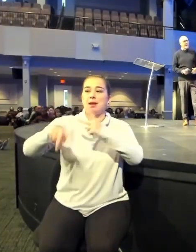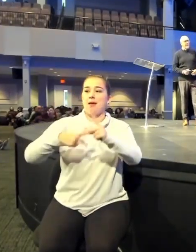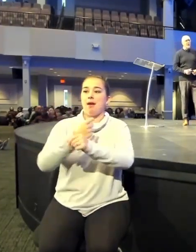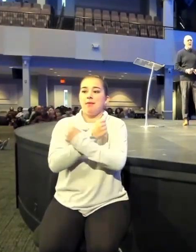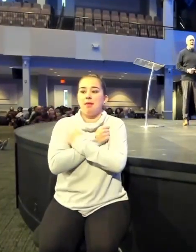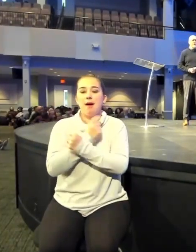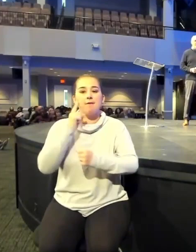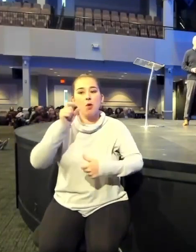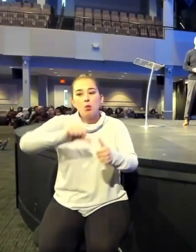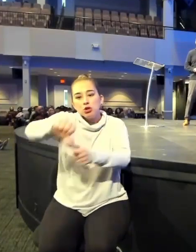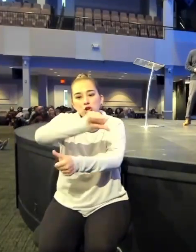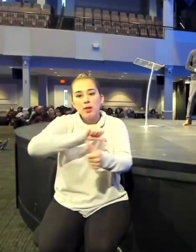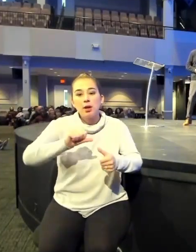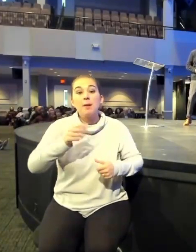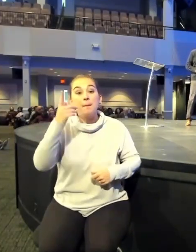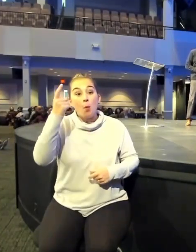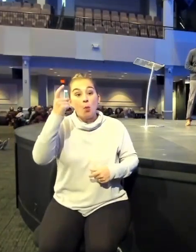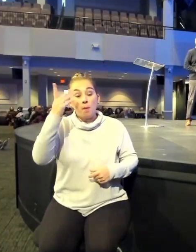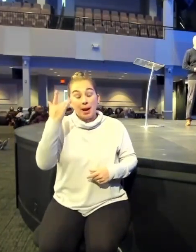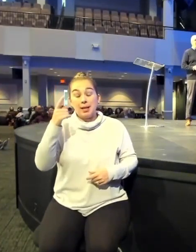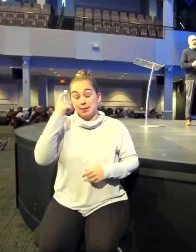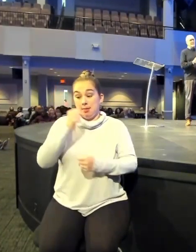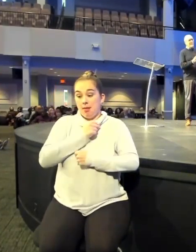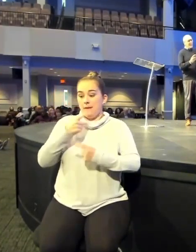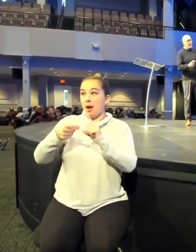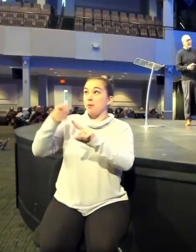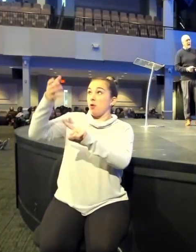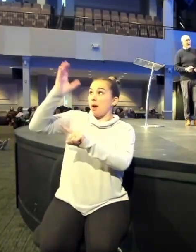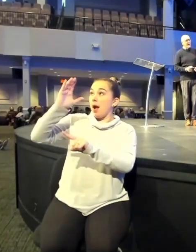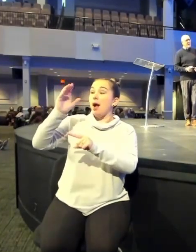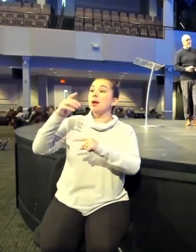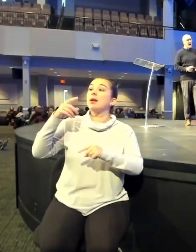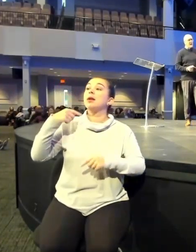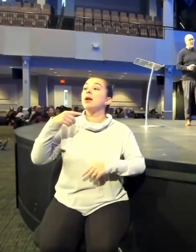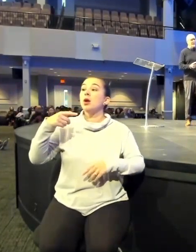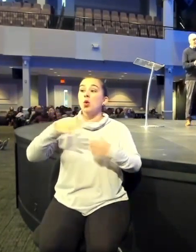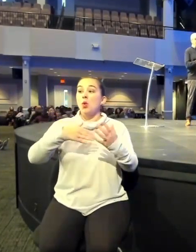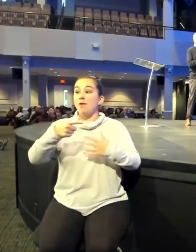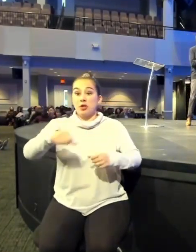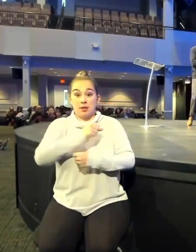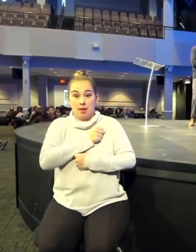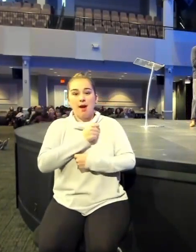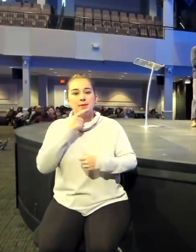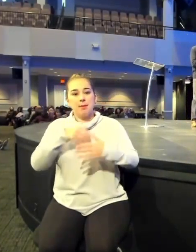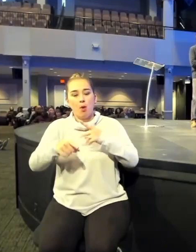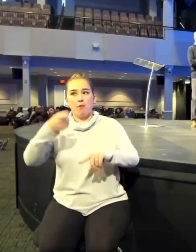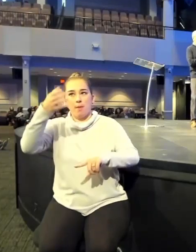one another. For love comes from God. Everyone who loves has been born of God and knows God. Whoever does not